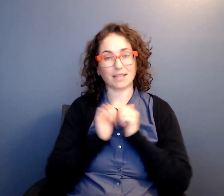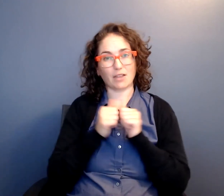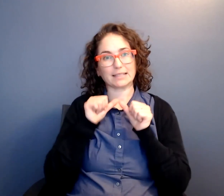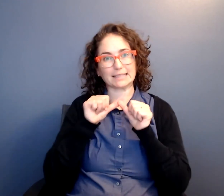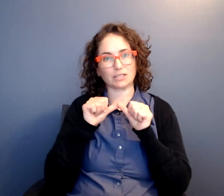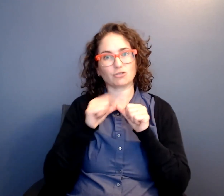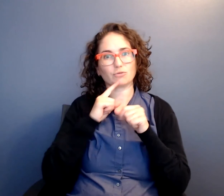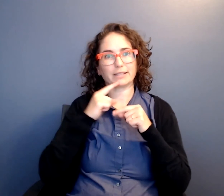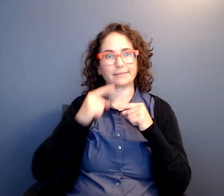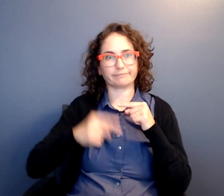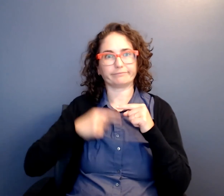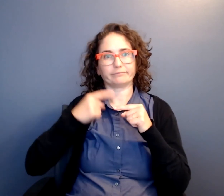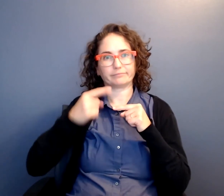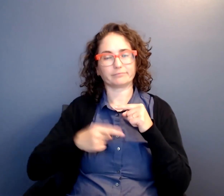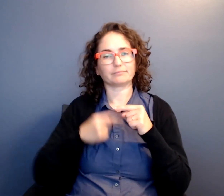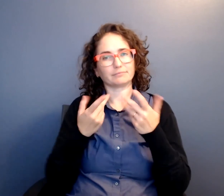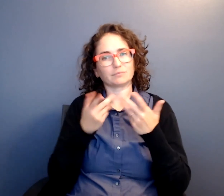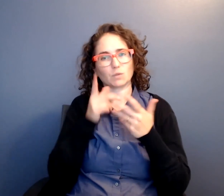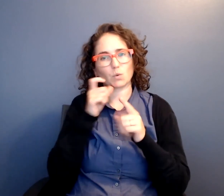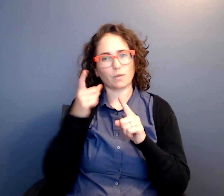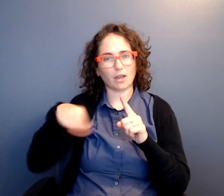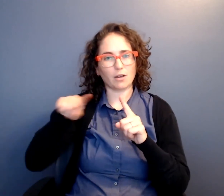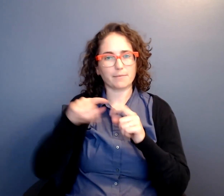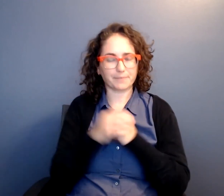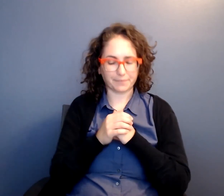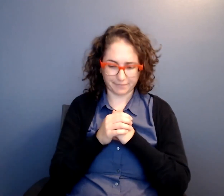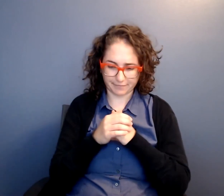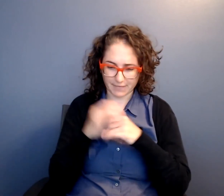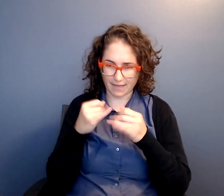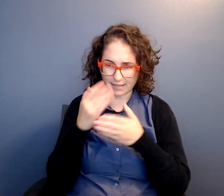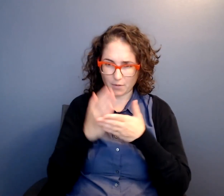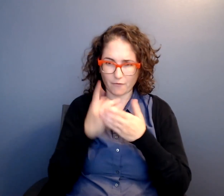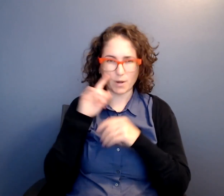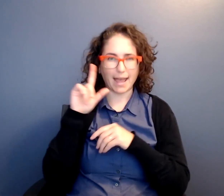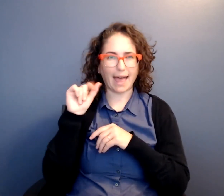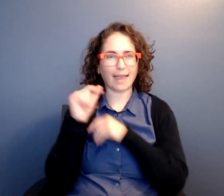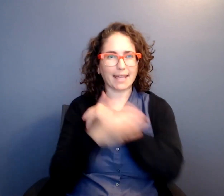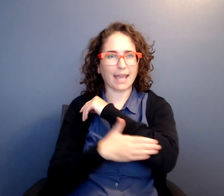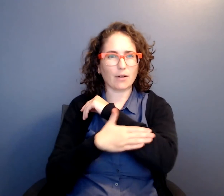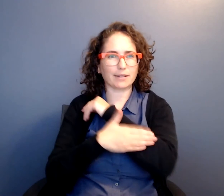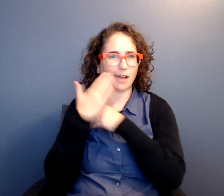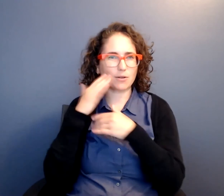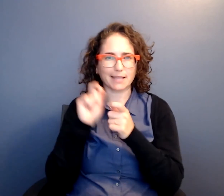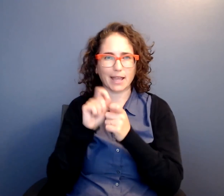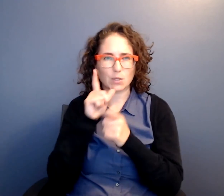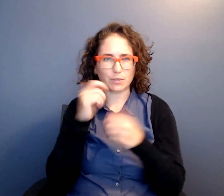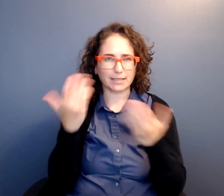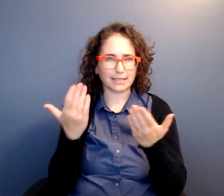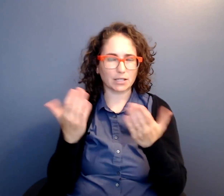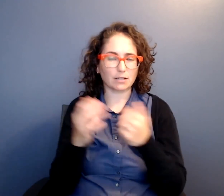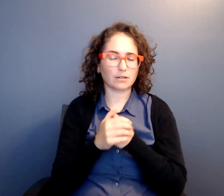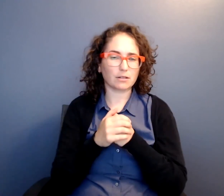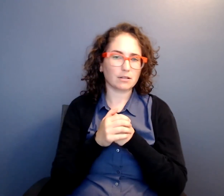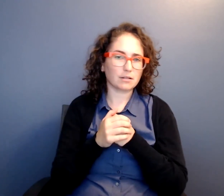role in who they are. And the last thing I want to tell you is that LA County, and some of you, I don't know who's on, particularly from the